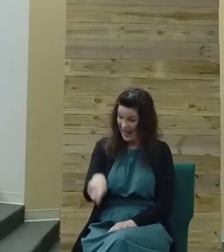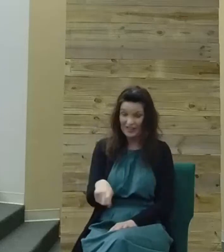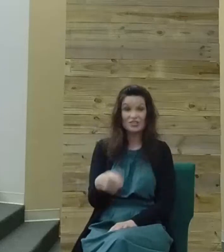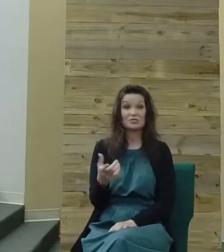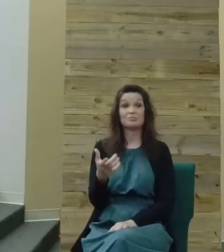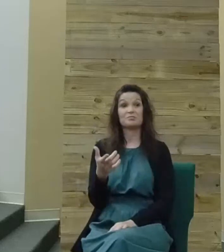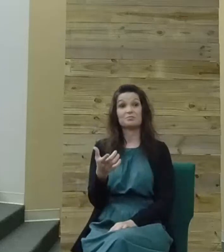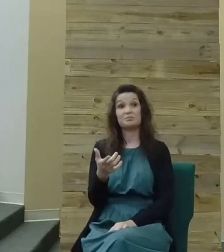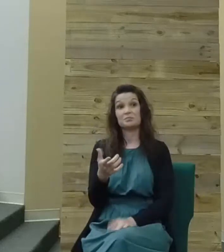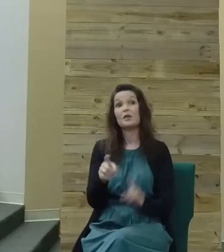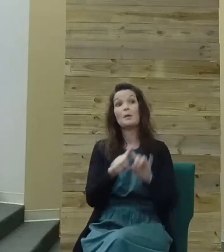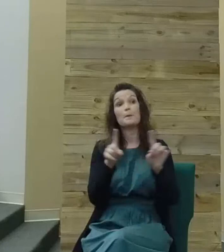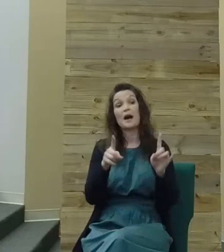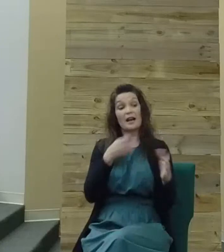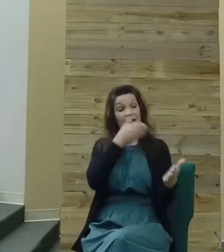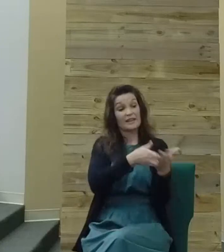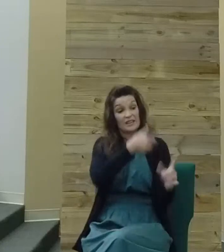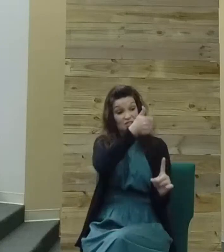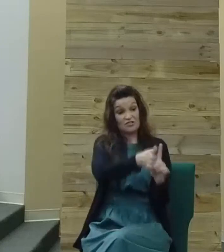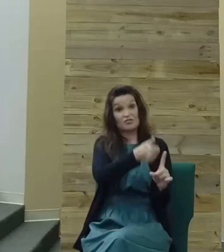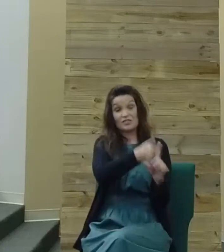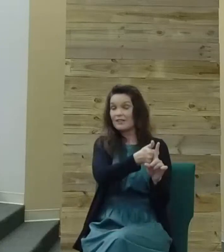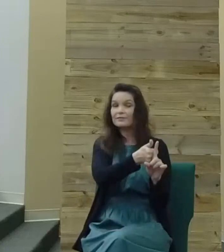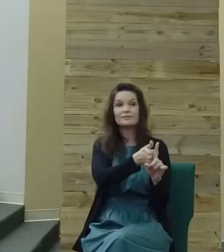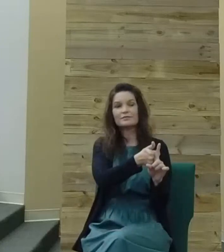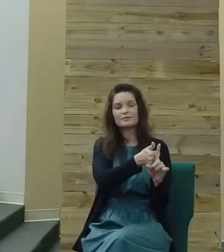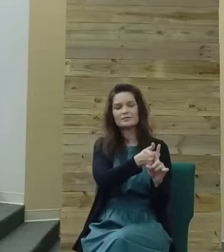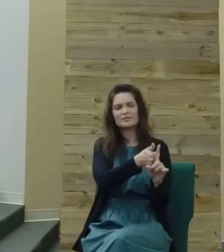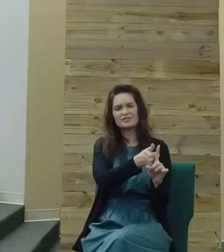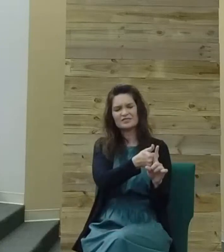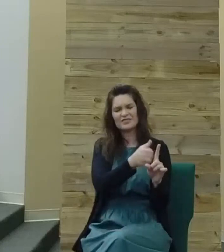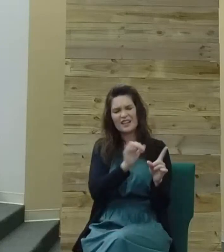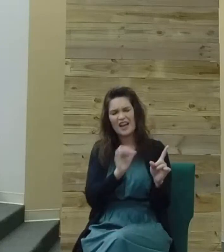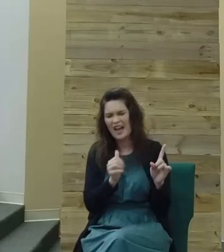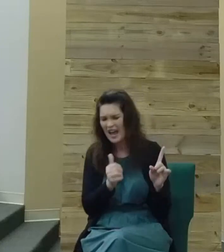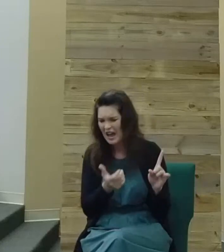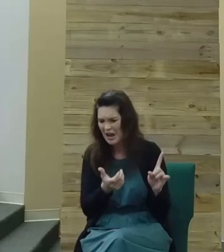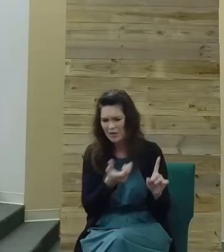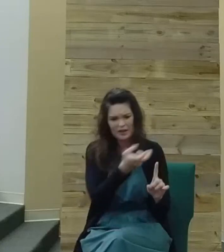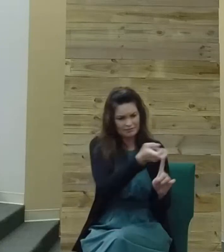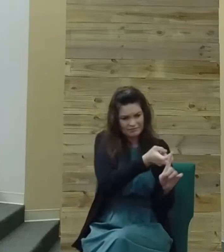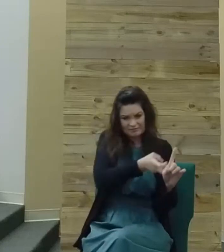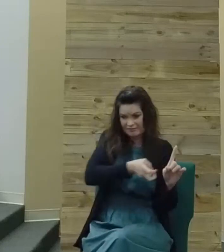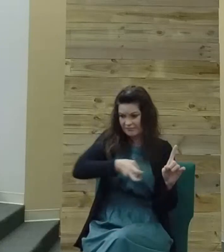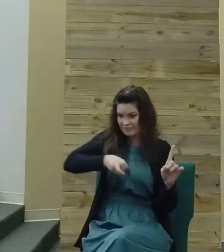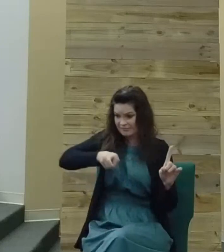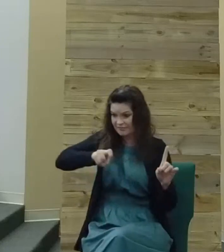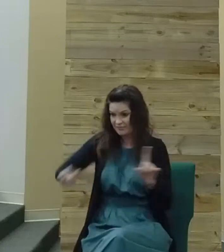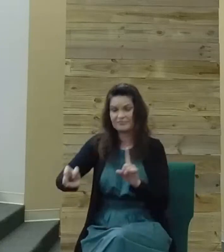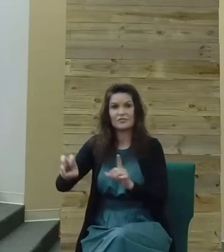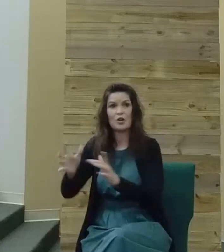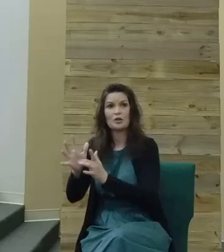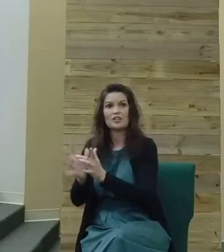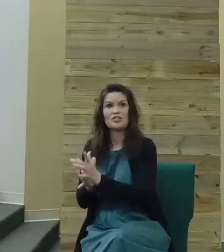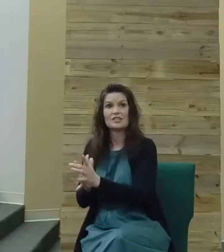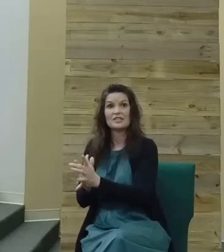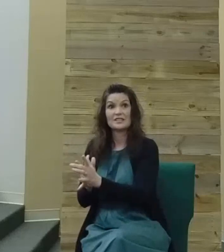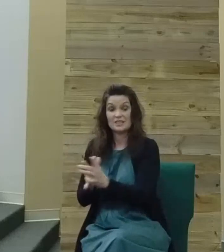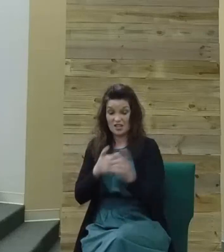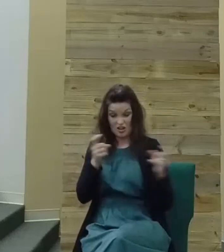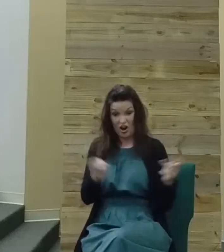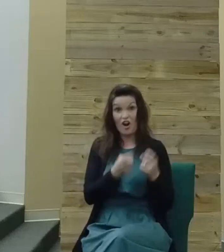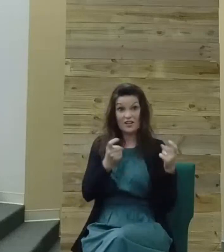count against someone, but he didn't count them against you. So how is this possible? It's because he transferred your sin onto